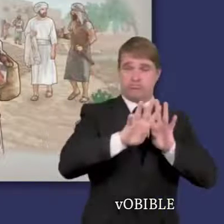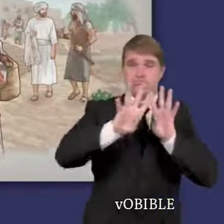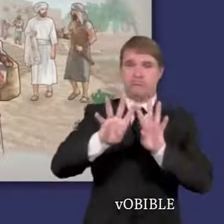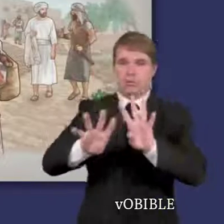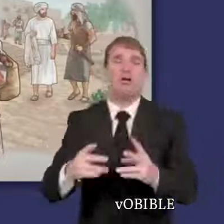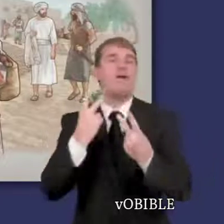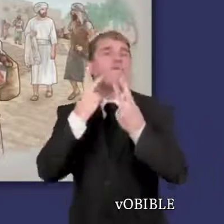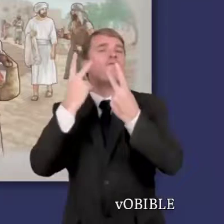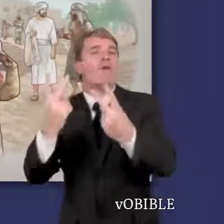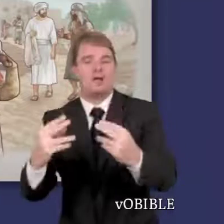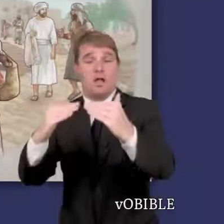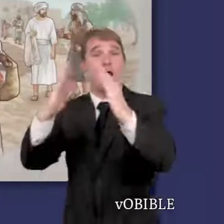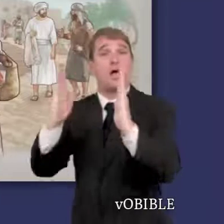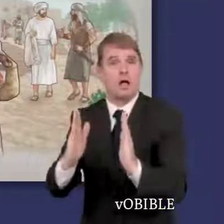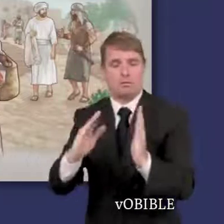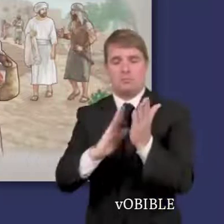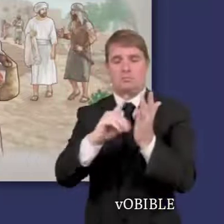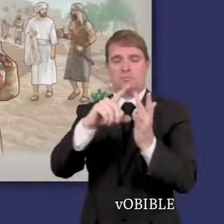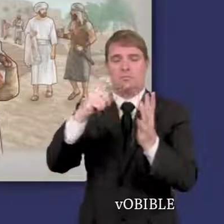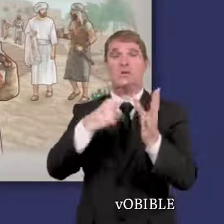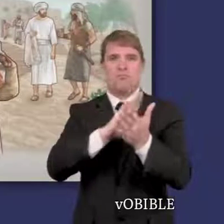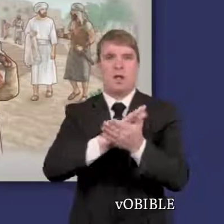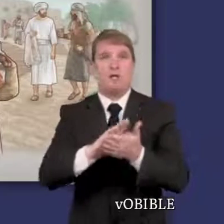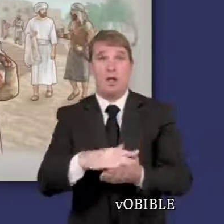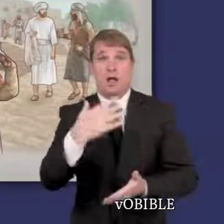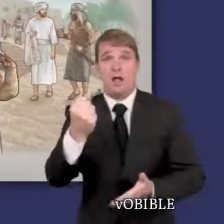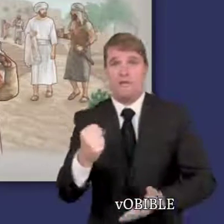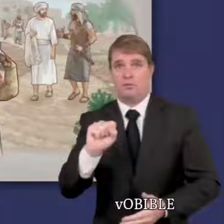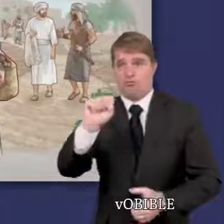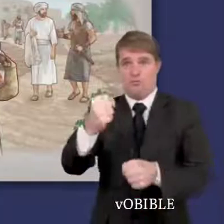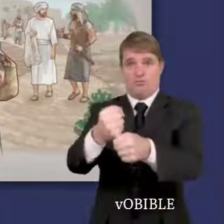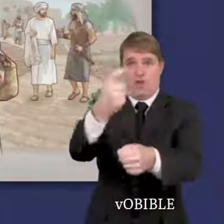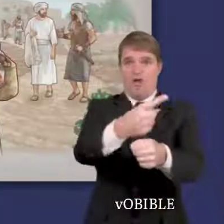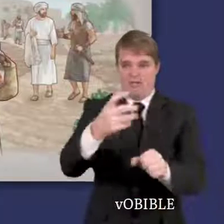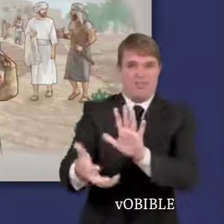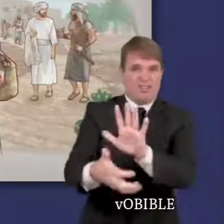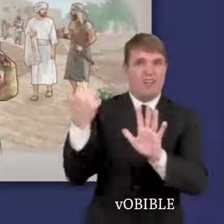tribe make a stop at Micah's house. They steal his gods and take